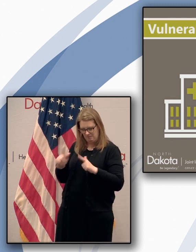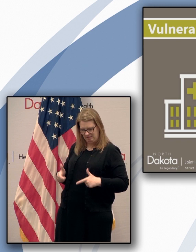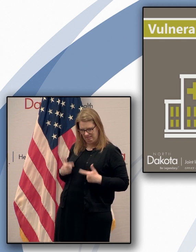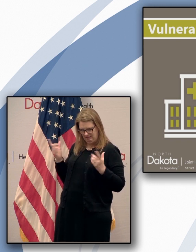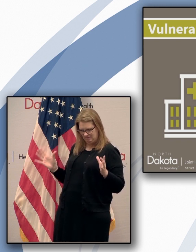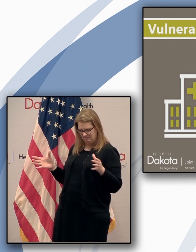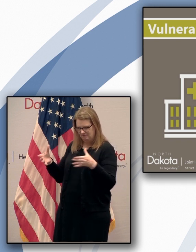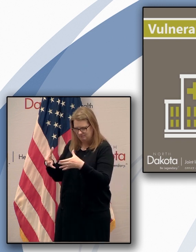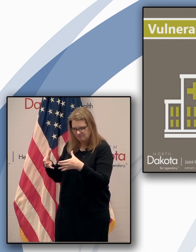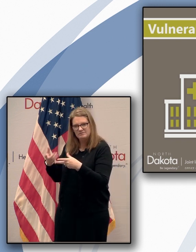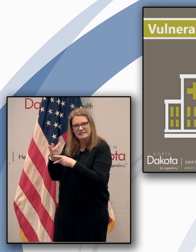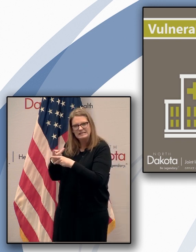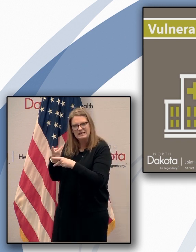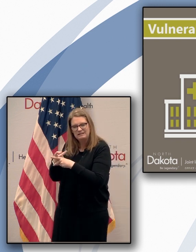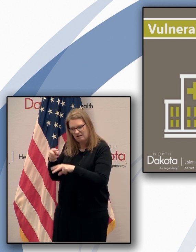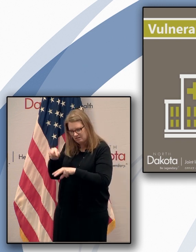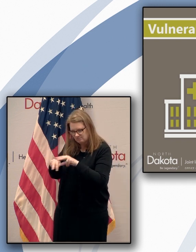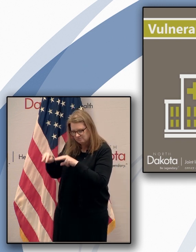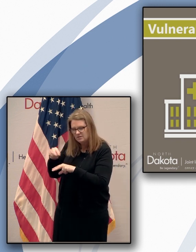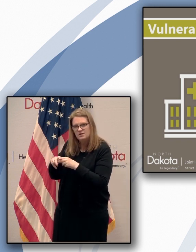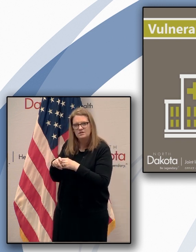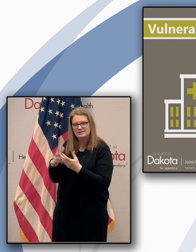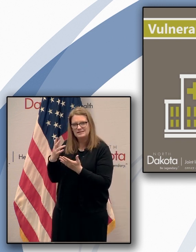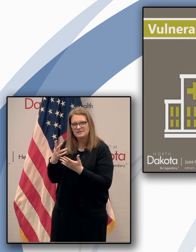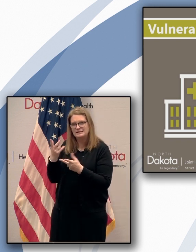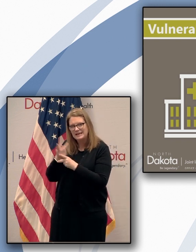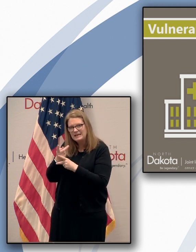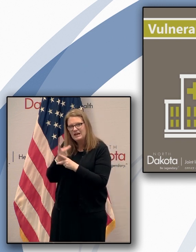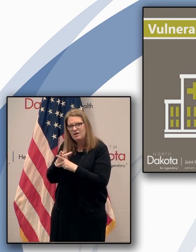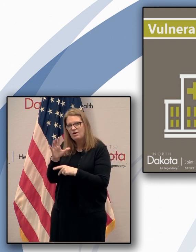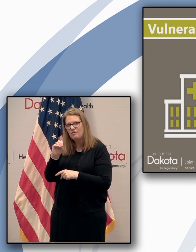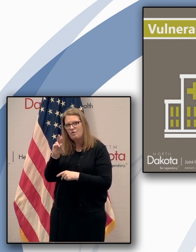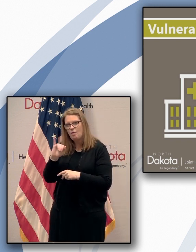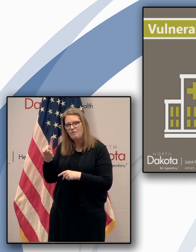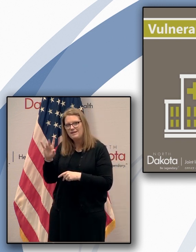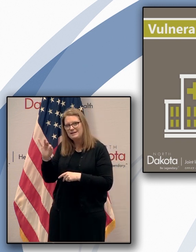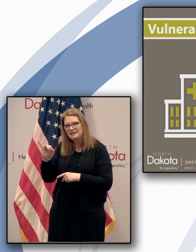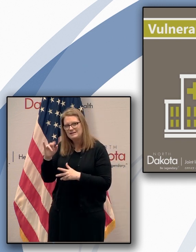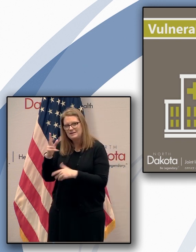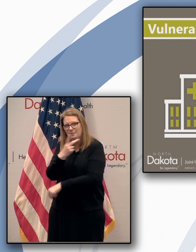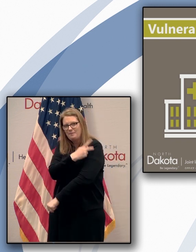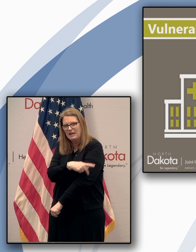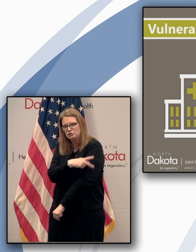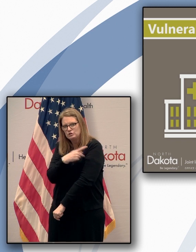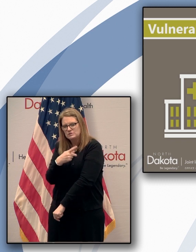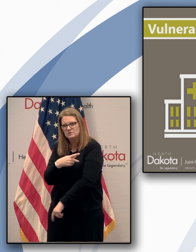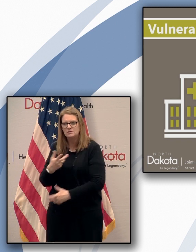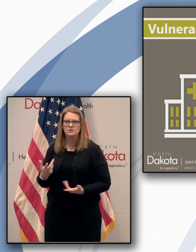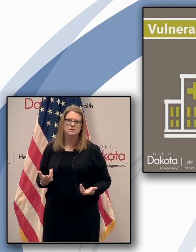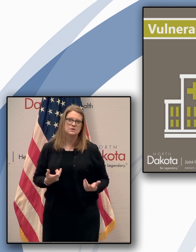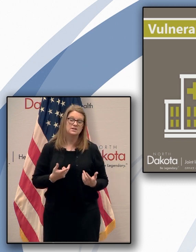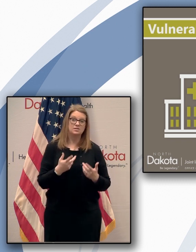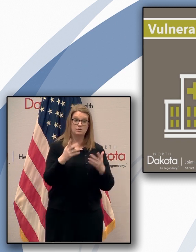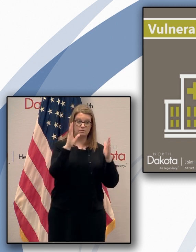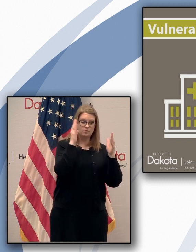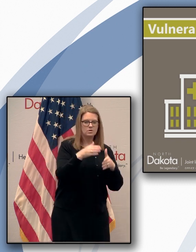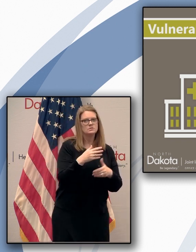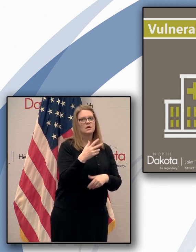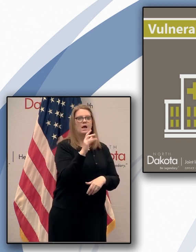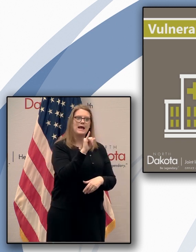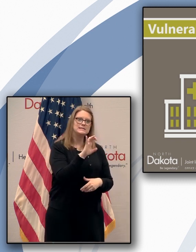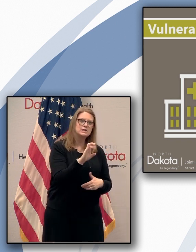resources to prepare and handle for COVID-19 patients. There's been a lot of focus about do we have enough ICU beds, and do we have